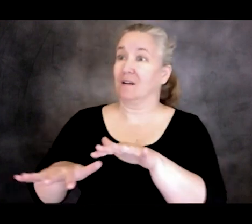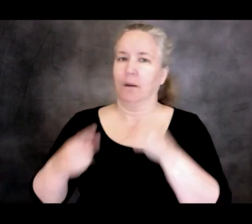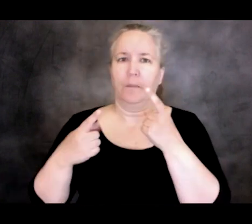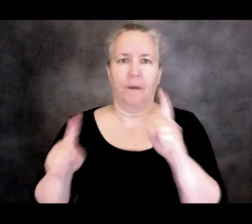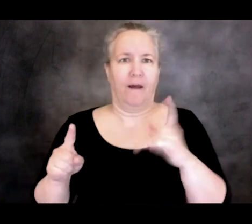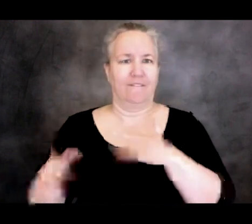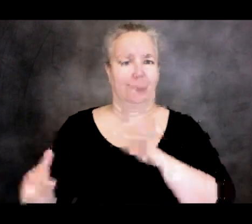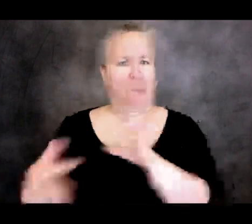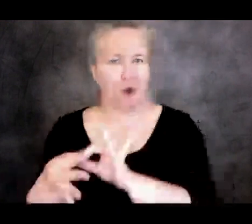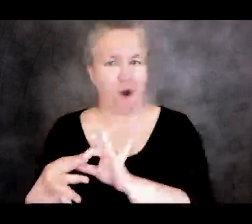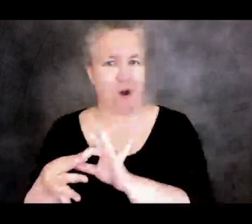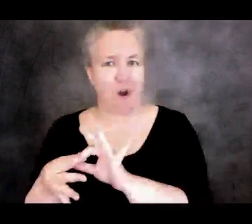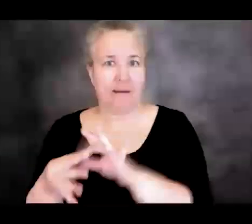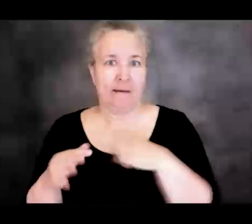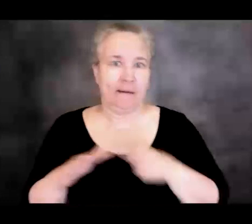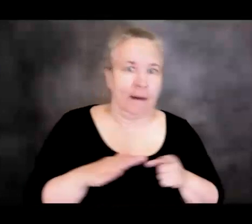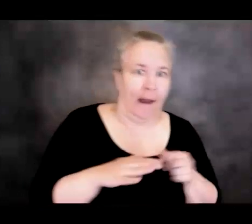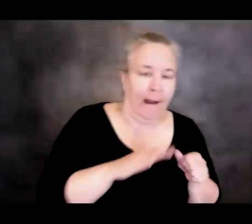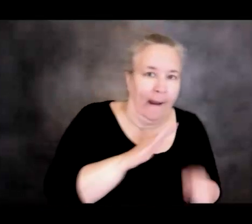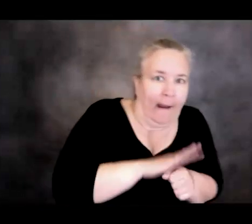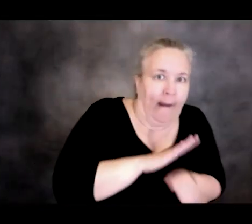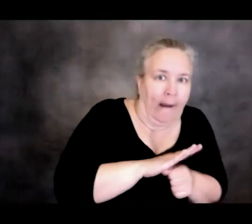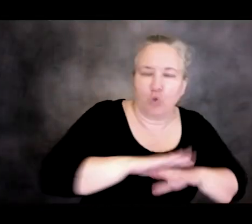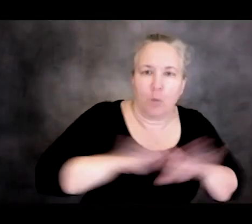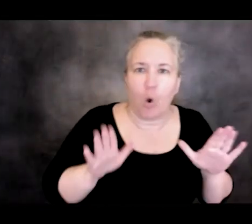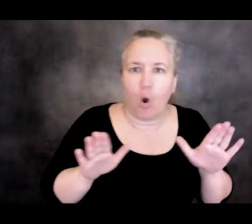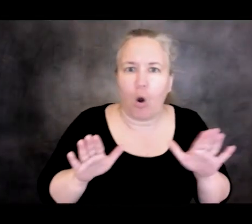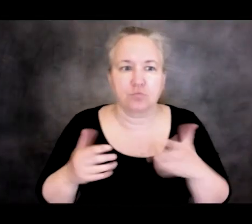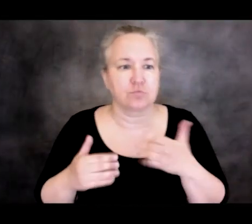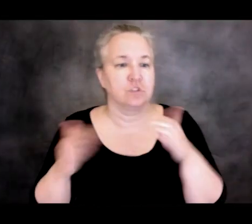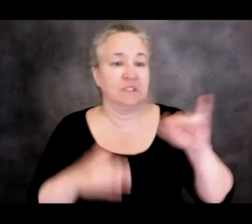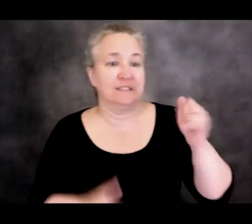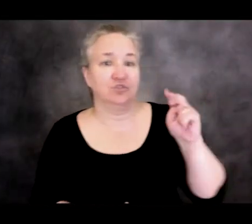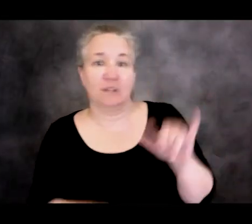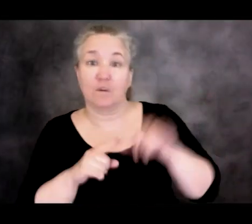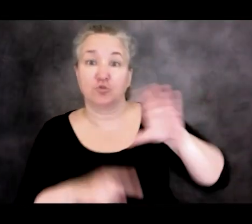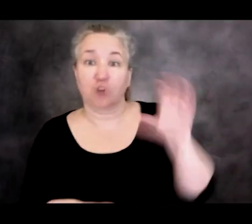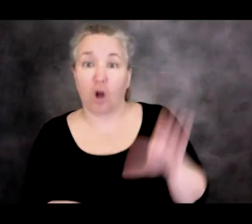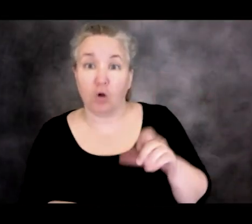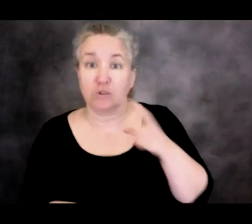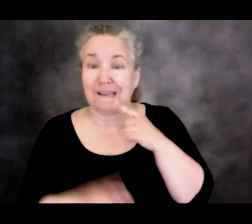in the shadows. And Jenny from Chicago said, I feel like it saved my life.